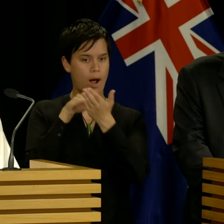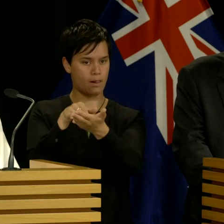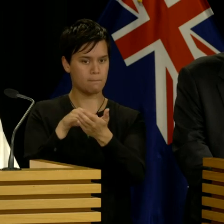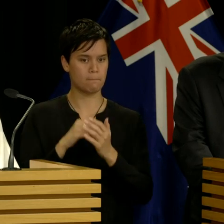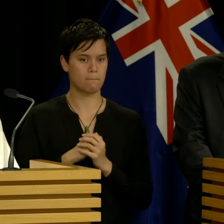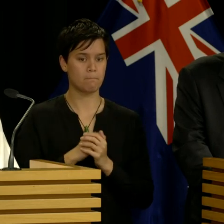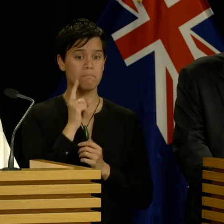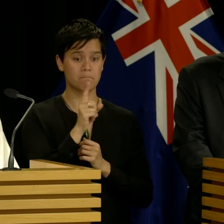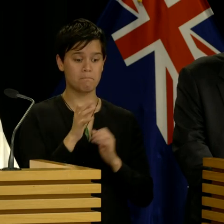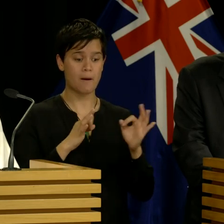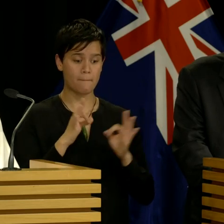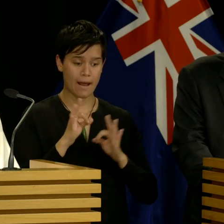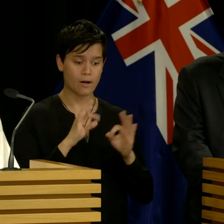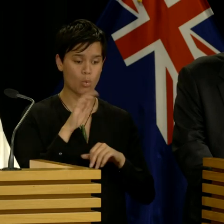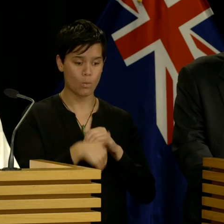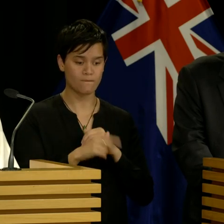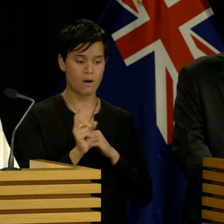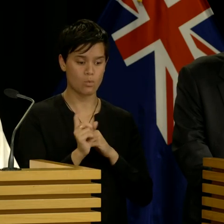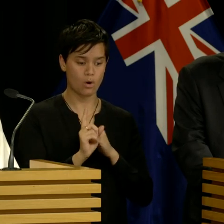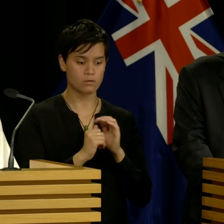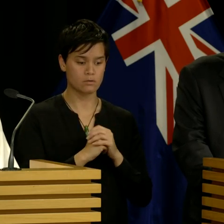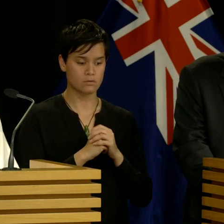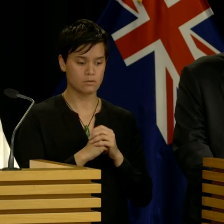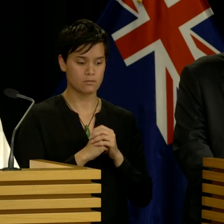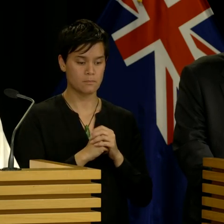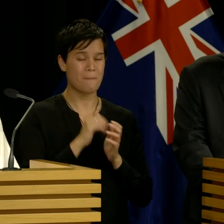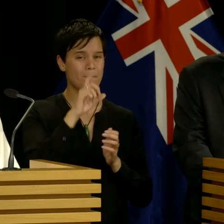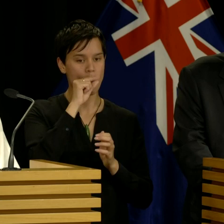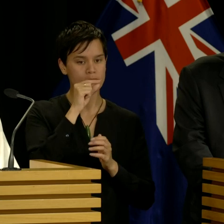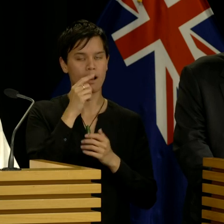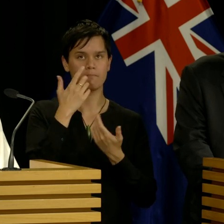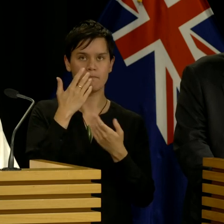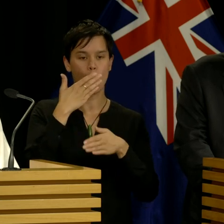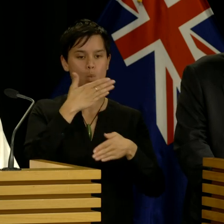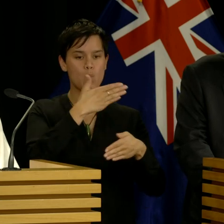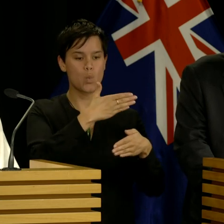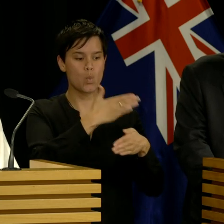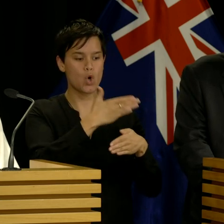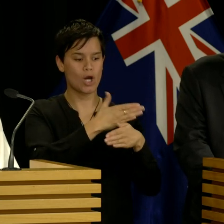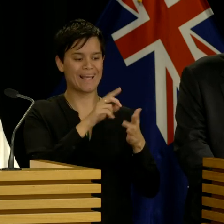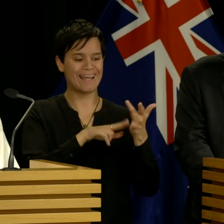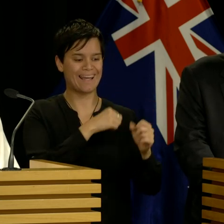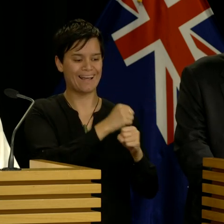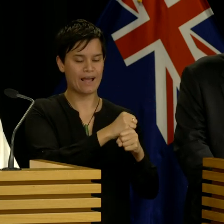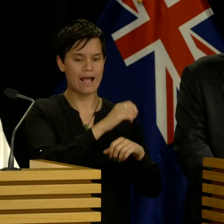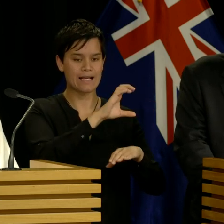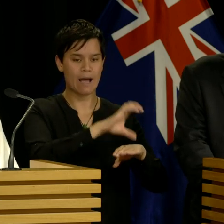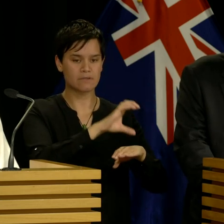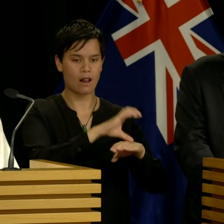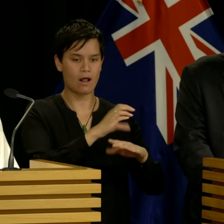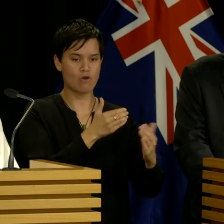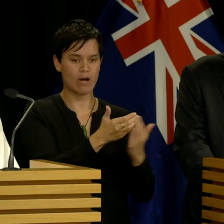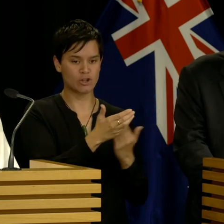are doing some planning around at the moment is whether or not we would need to work with them on working capital arrangements for some firms who are facing temporary